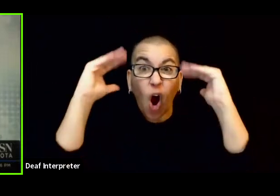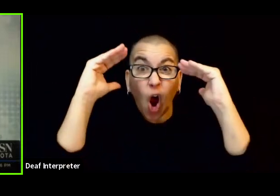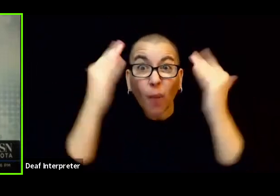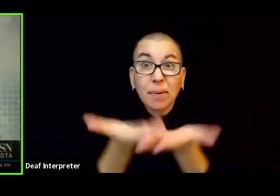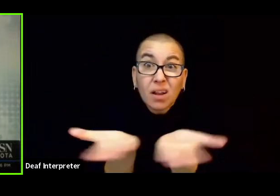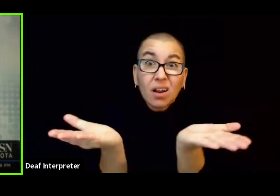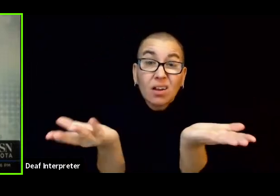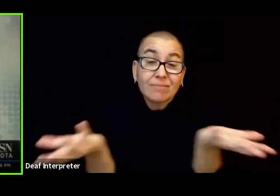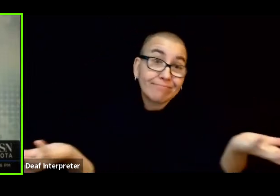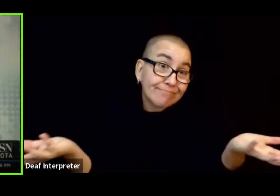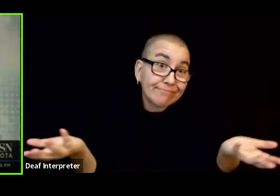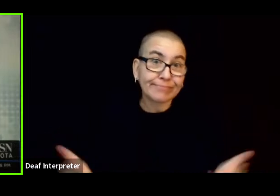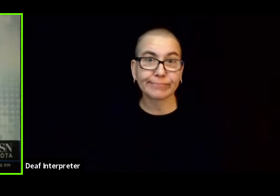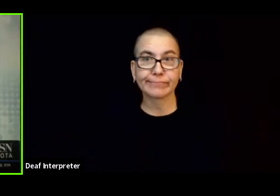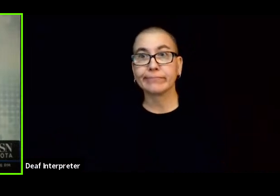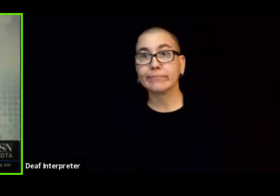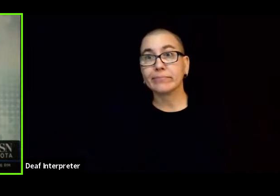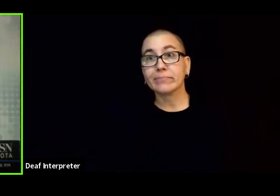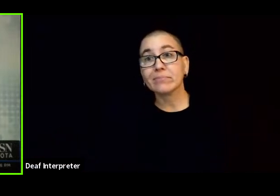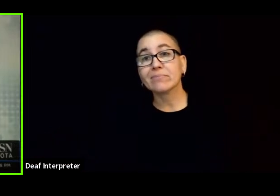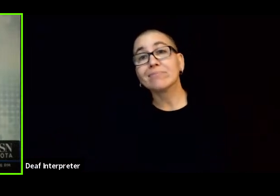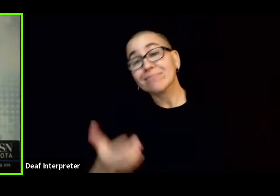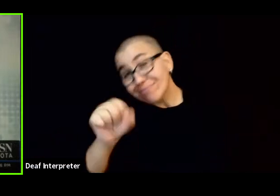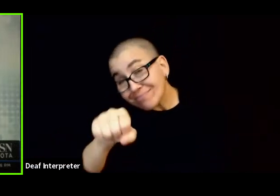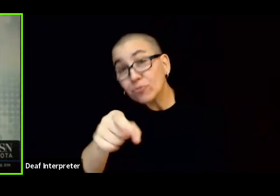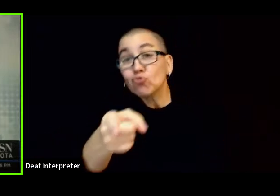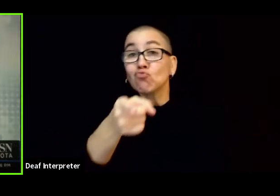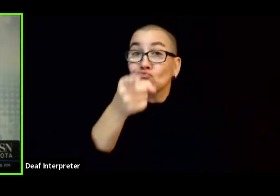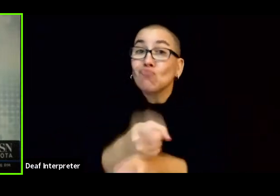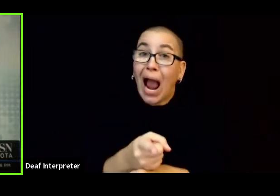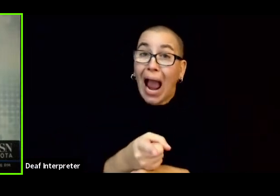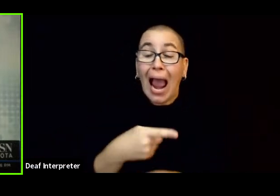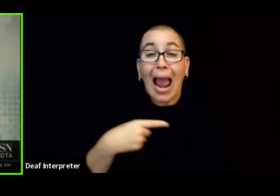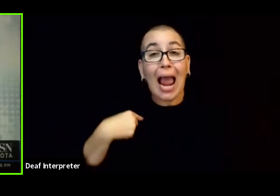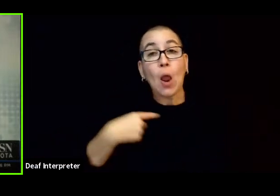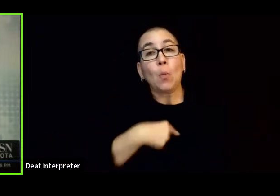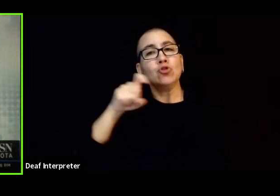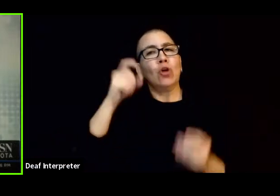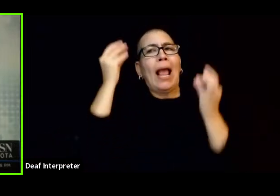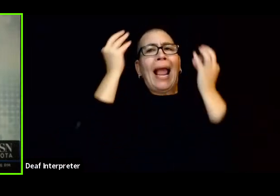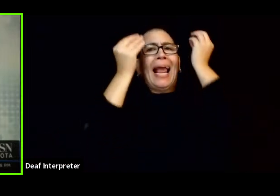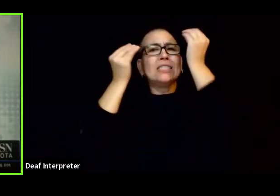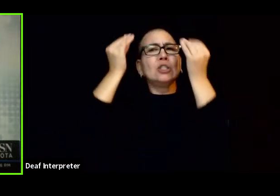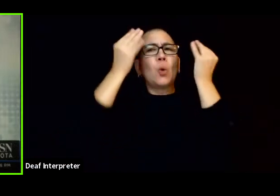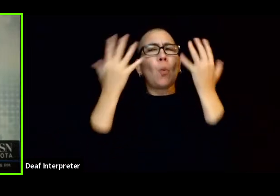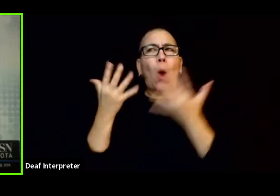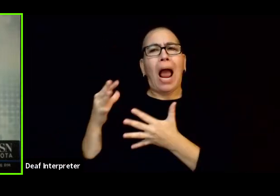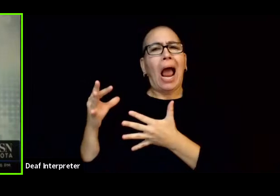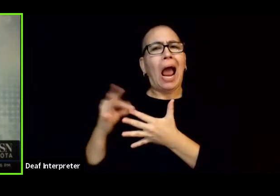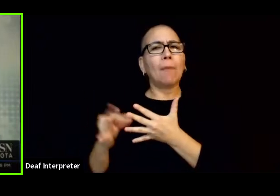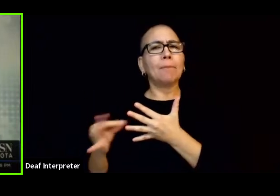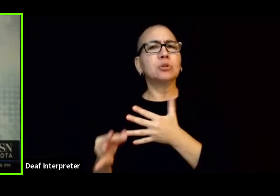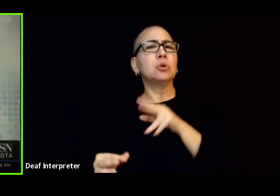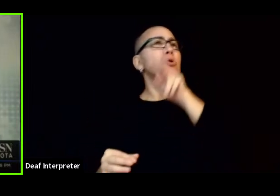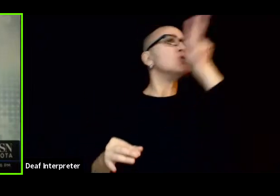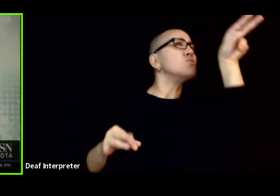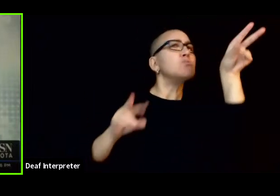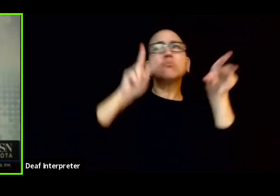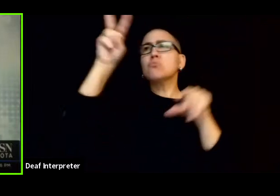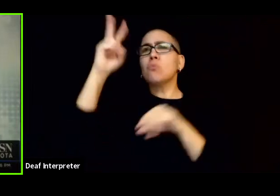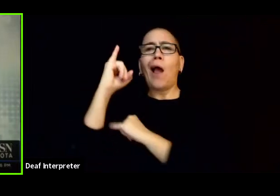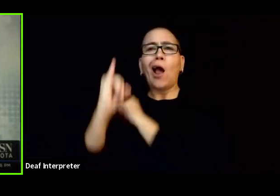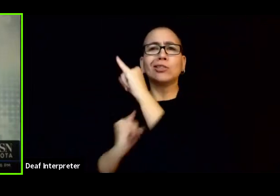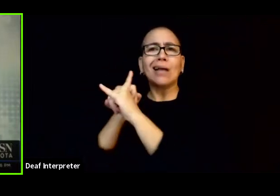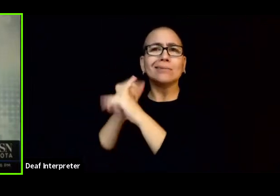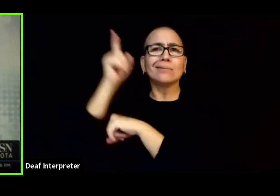tools might be effective, kind of focusing in on where we see some of this transmission, which, as I mentioned,